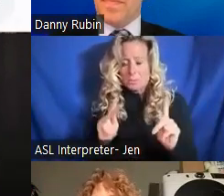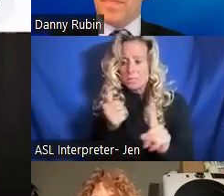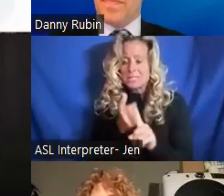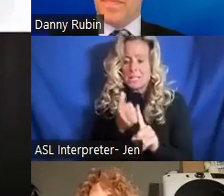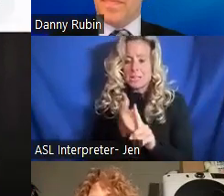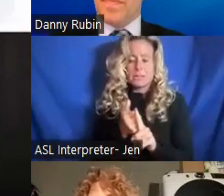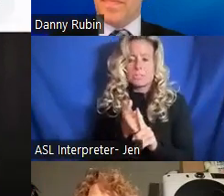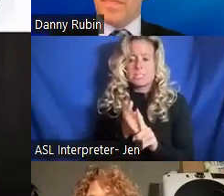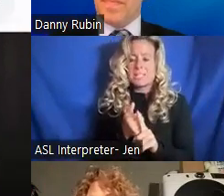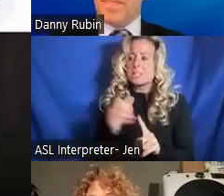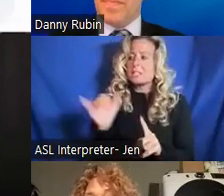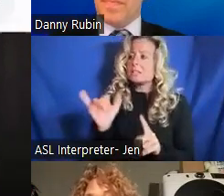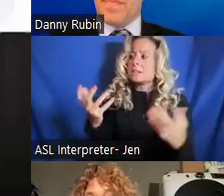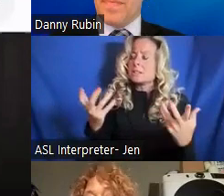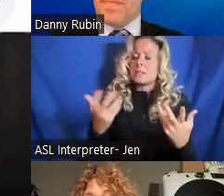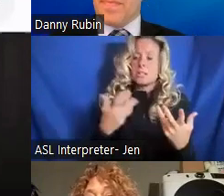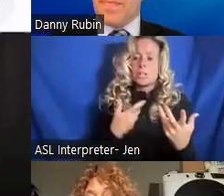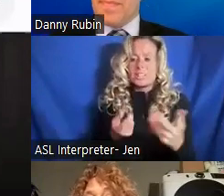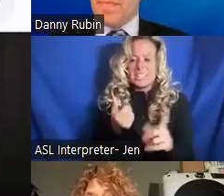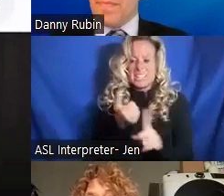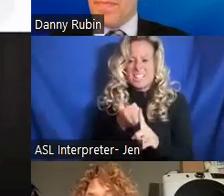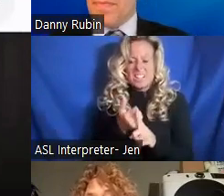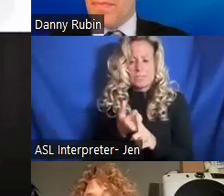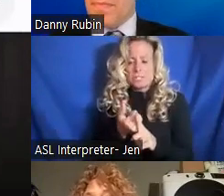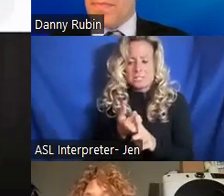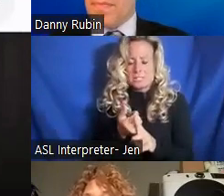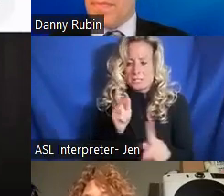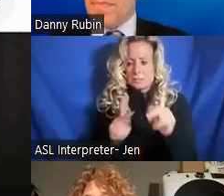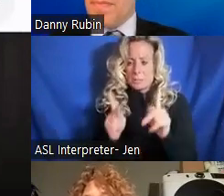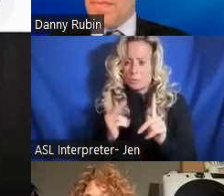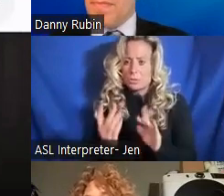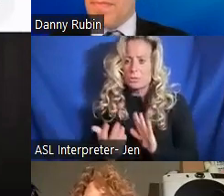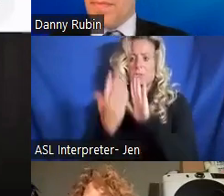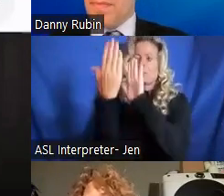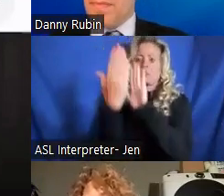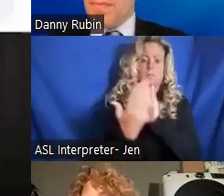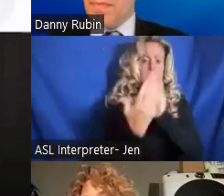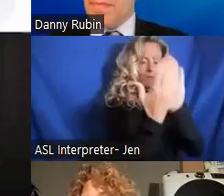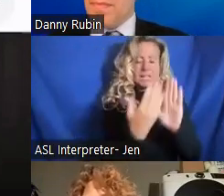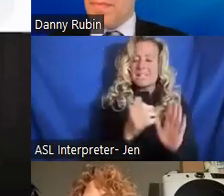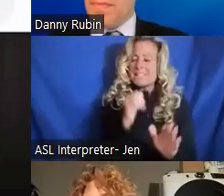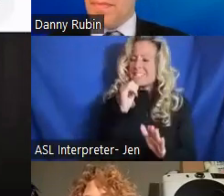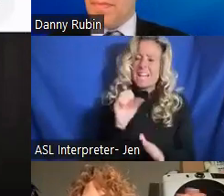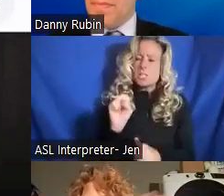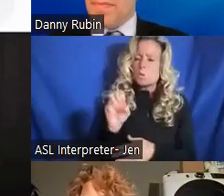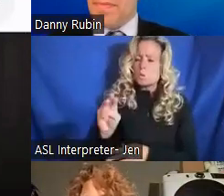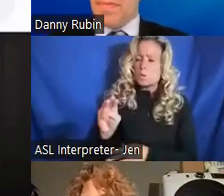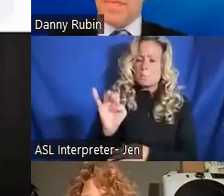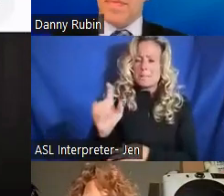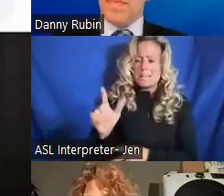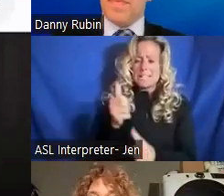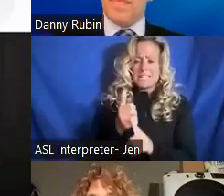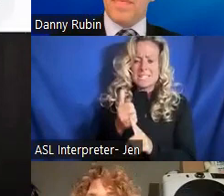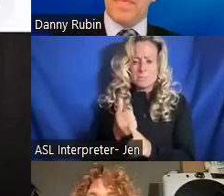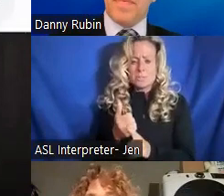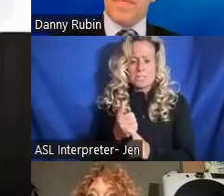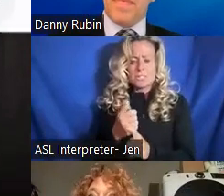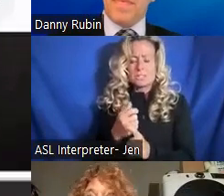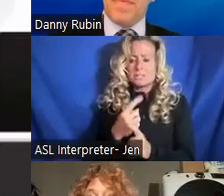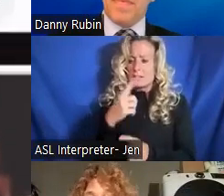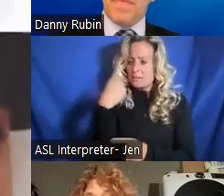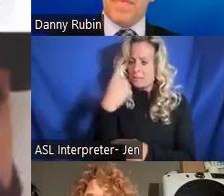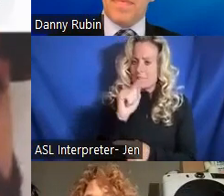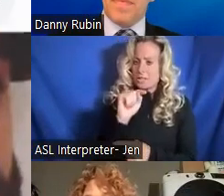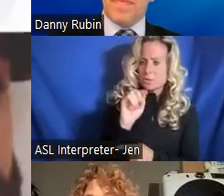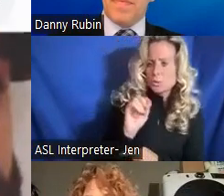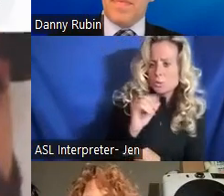like cold calling, but just in people's faces constantly, not even just social media stuff, but constantly face to face, like,